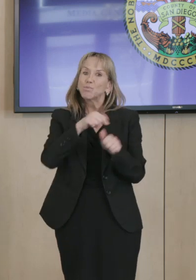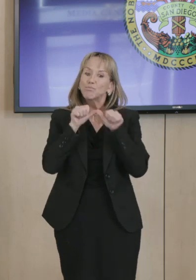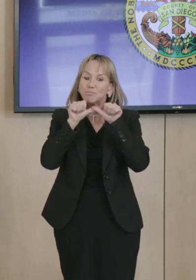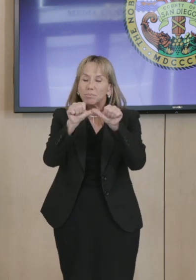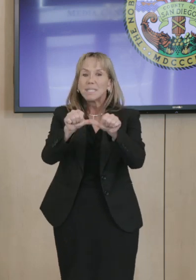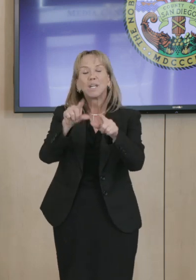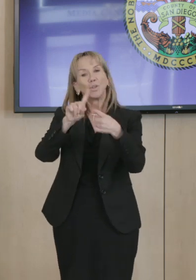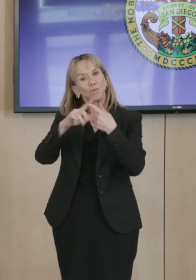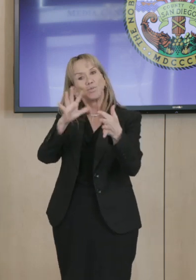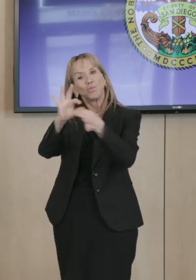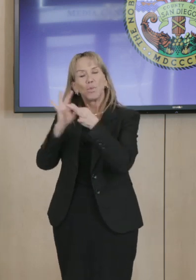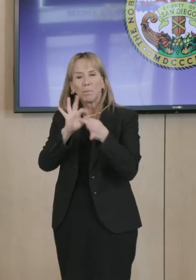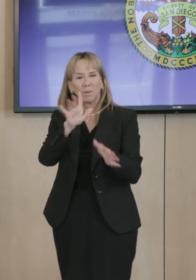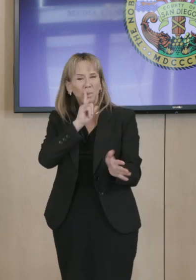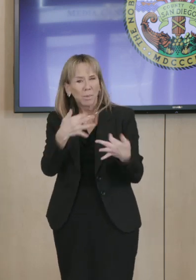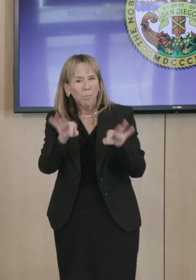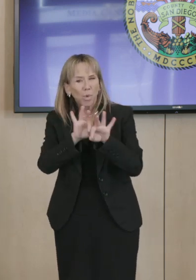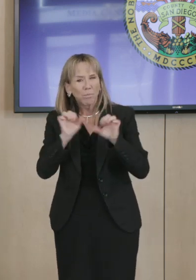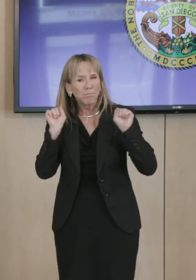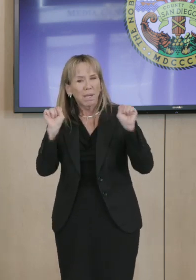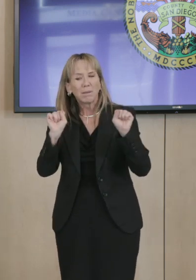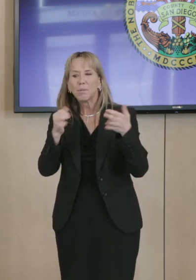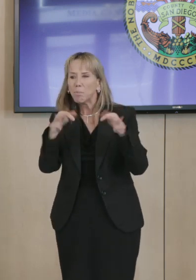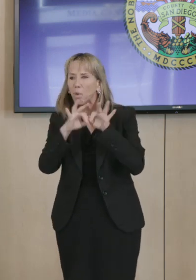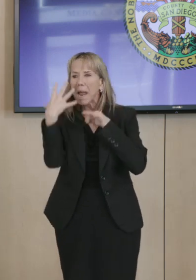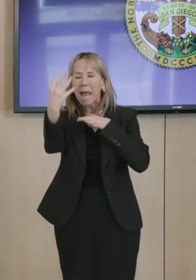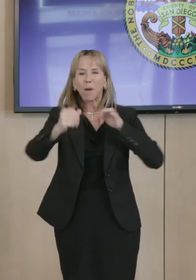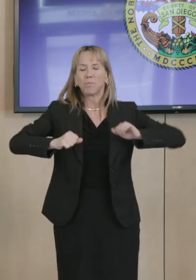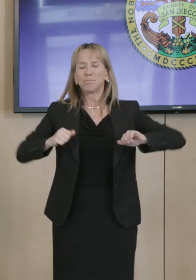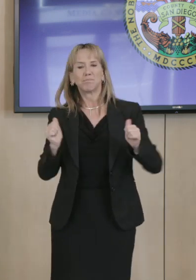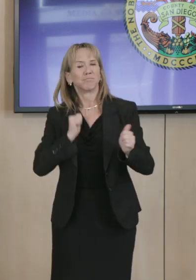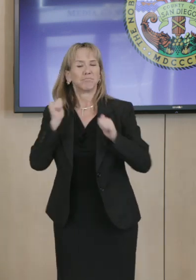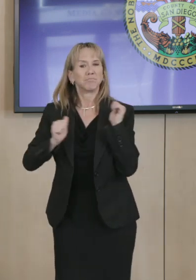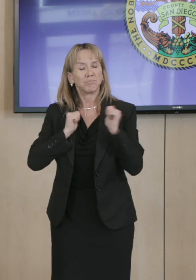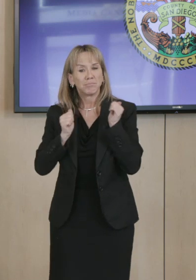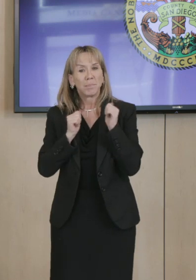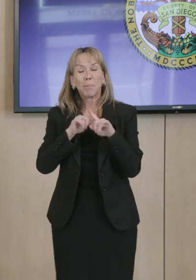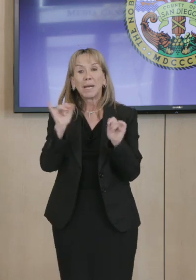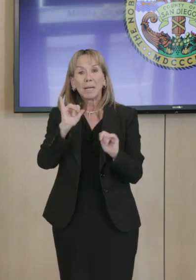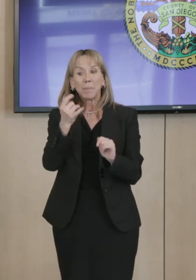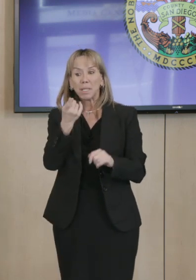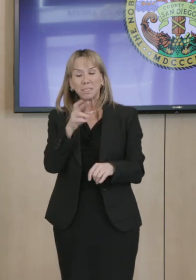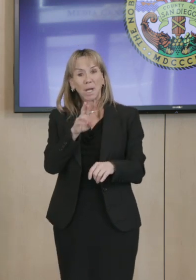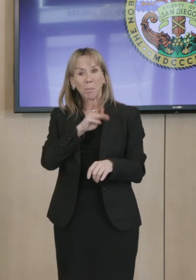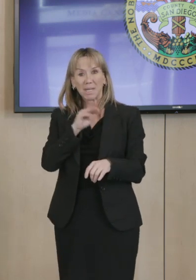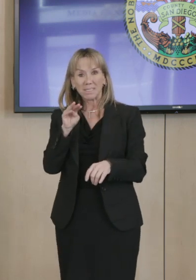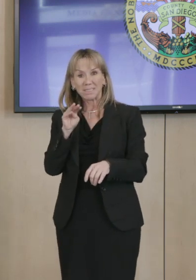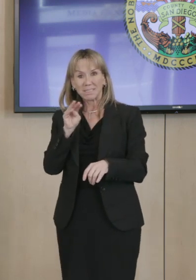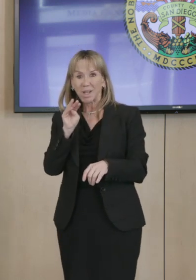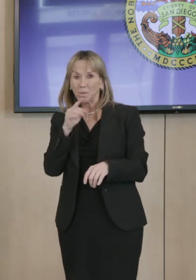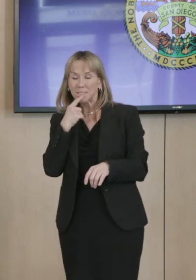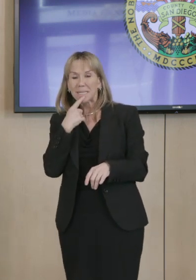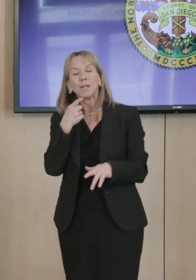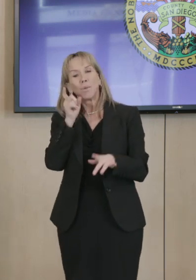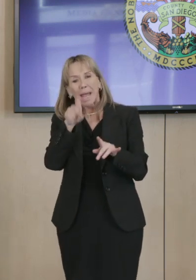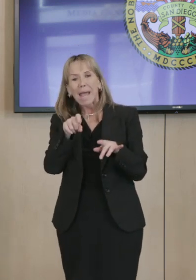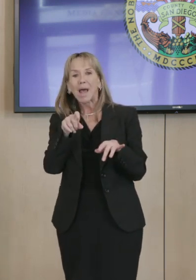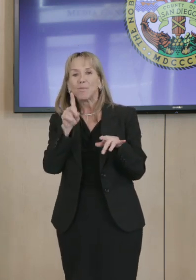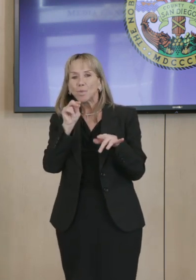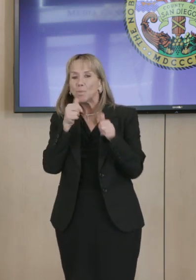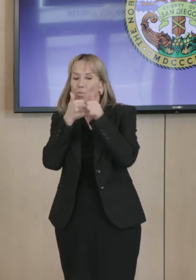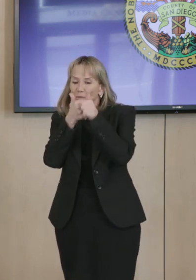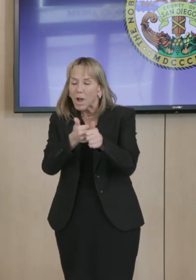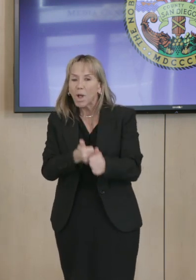that you exercise. It is important that you get outside. But as Dr. McDonald noted, it needs to be done in a way that is adhering to those guidance. So as